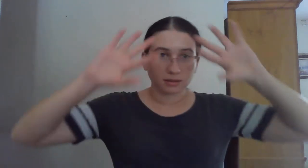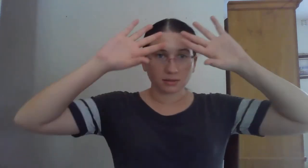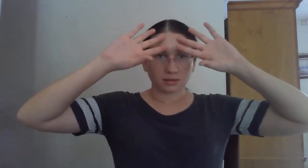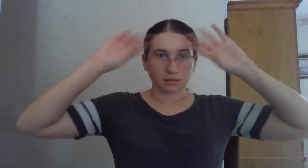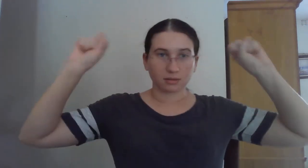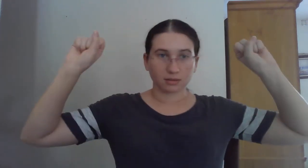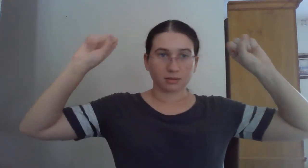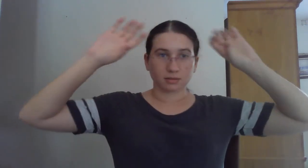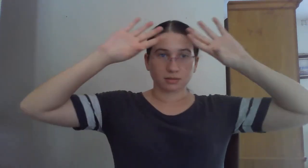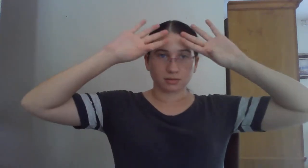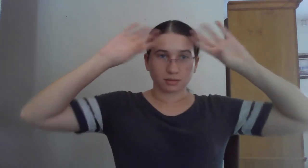President.